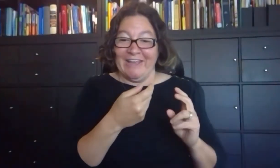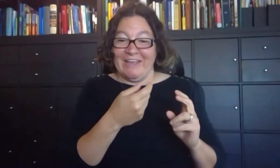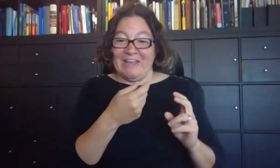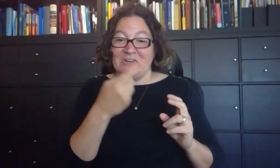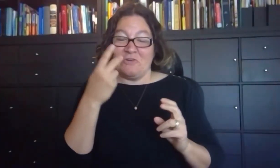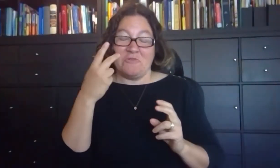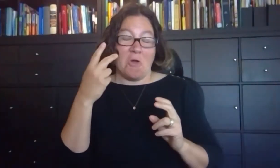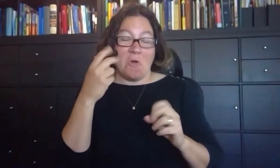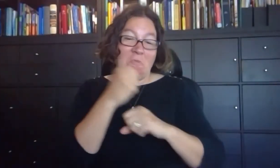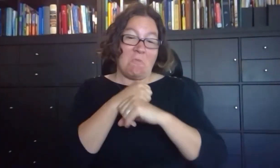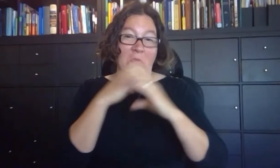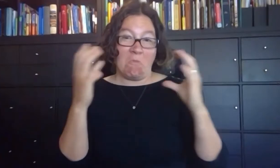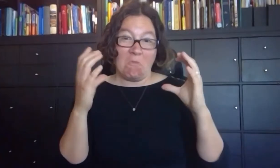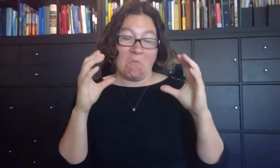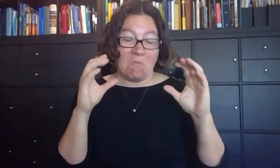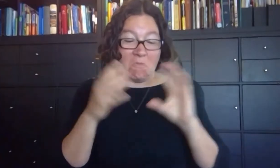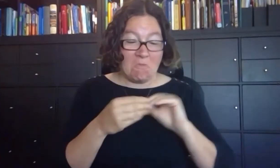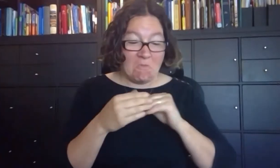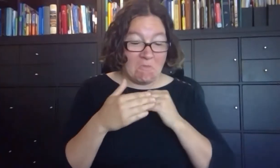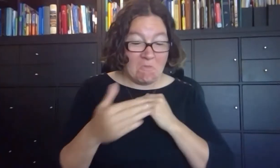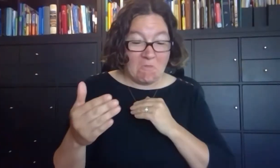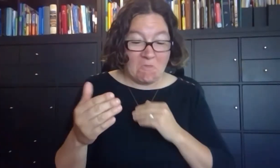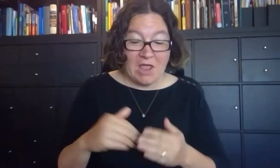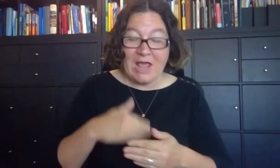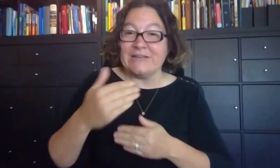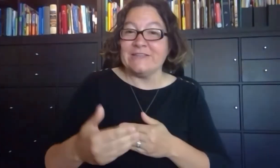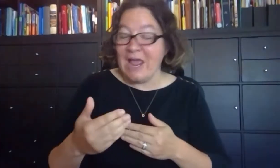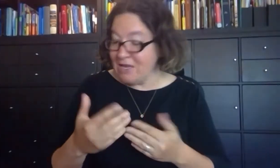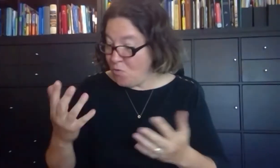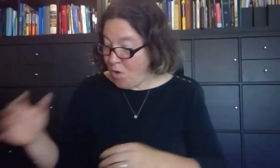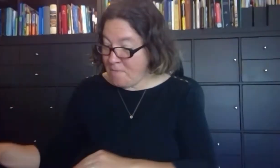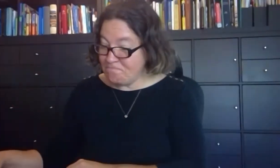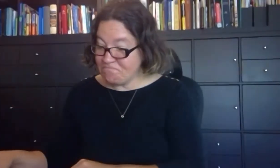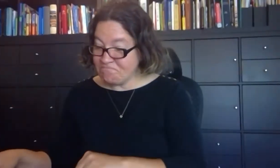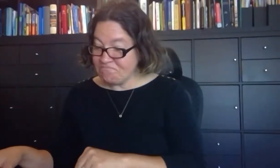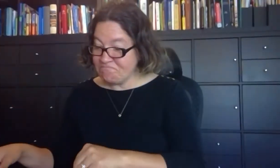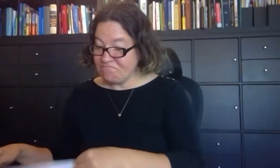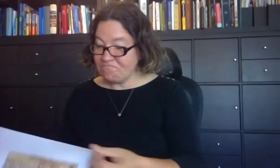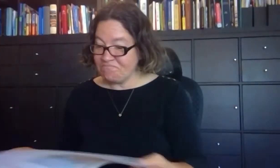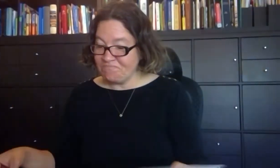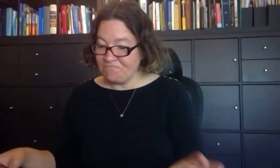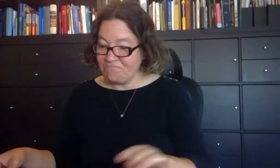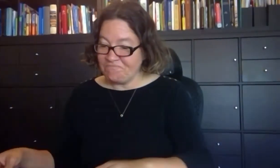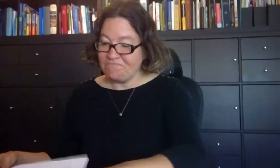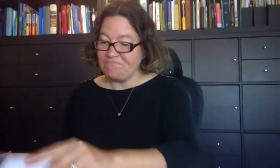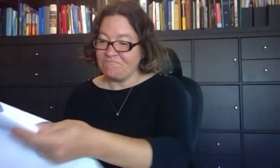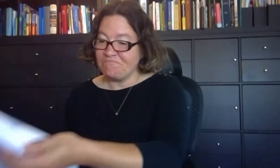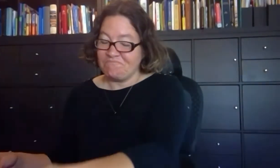I think it's so interesting to imagine the story going forward,